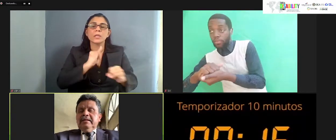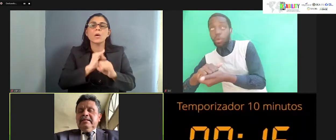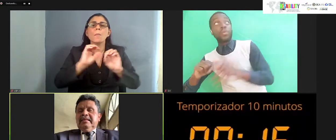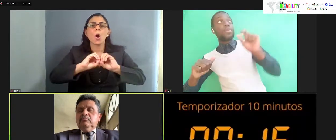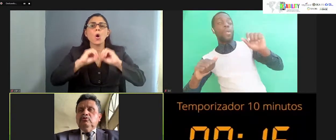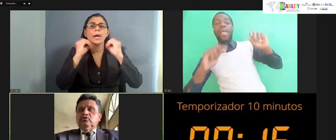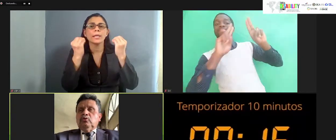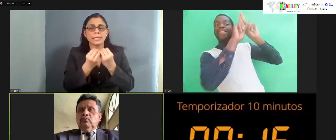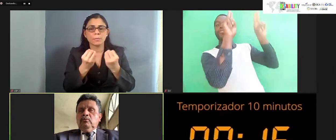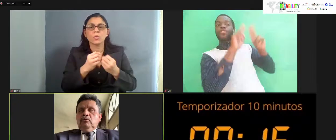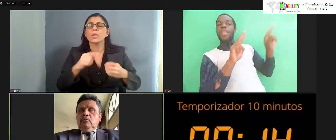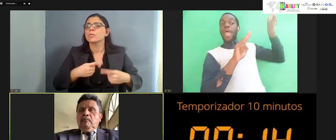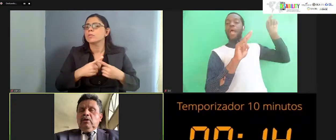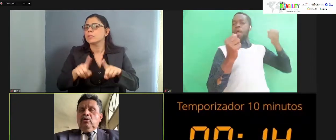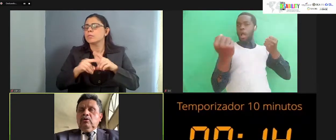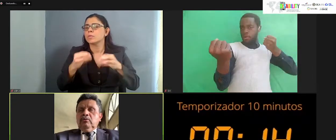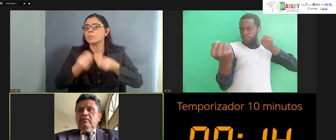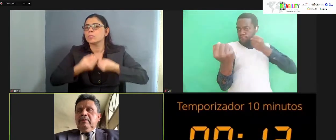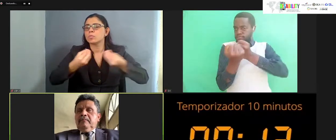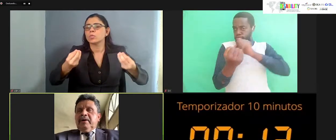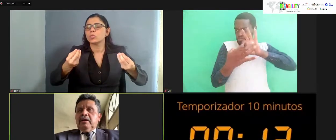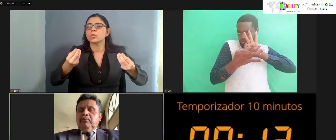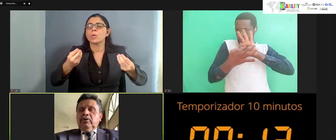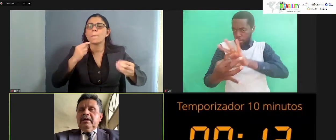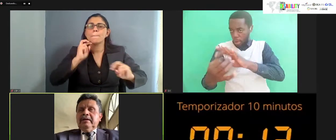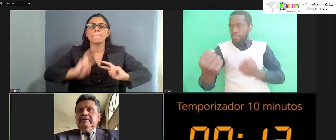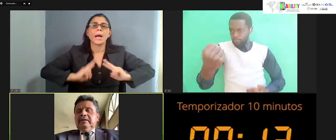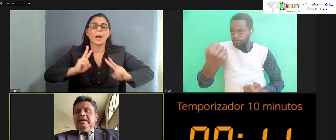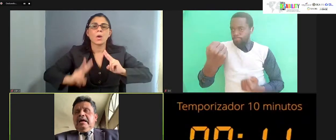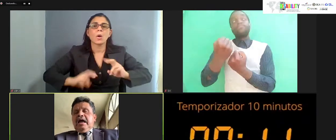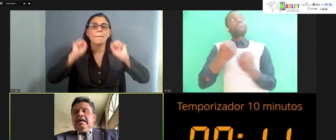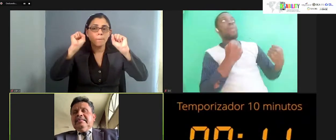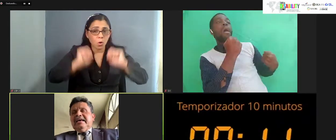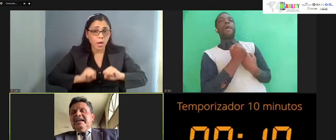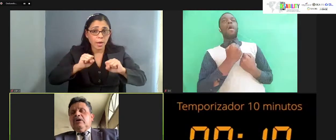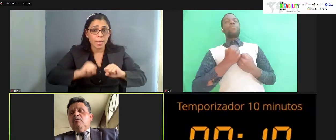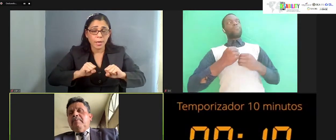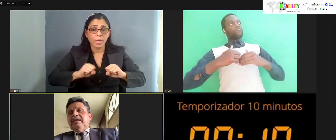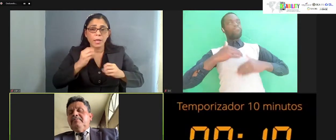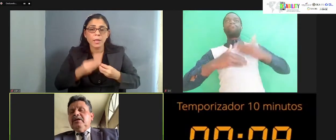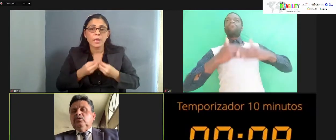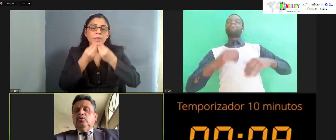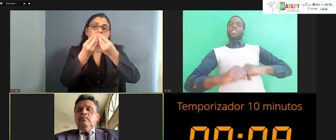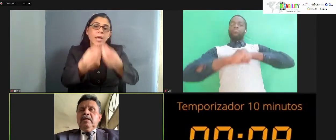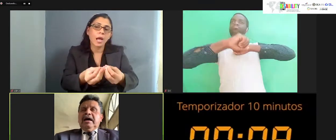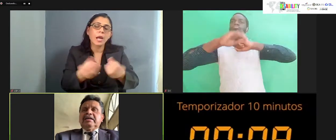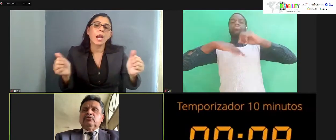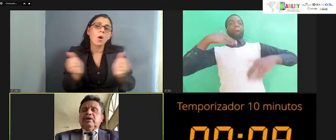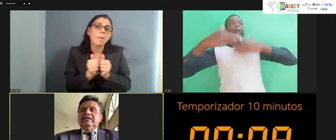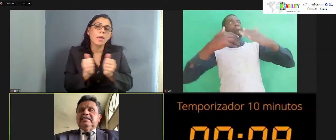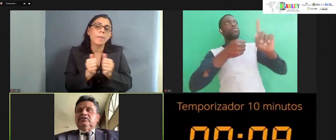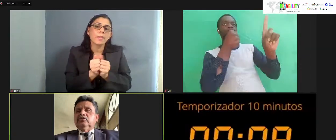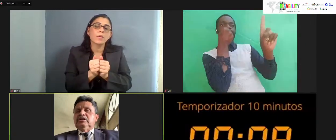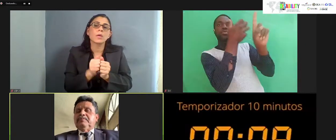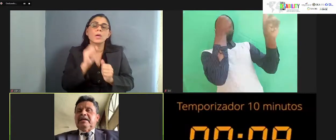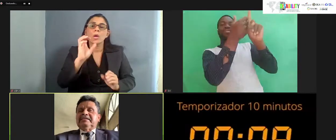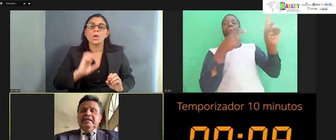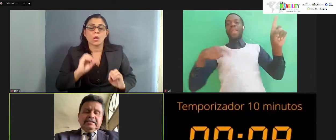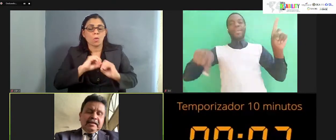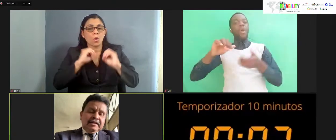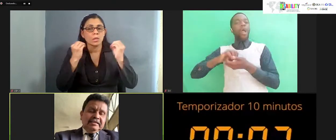cooperation bodies that are very valuable to be able to provide a